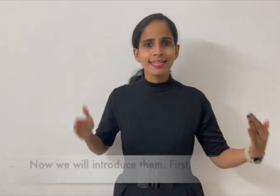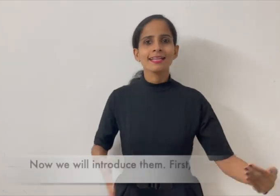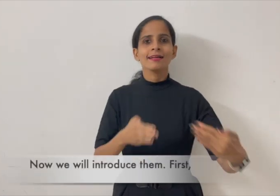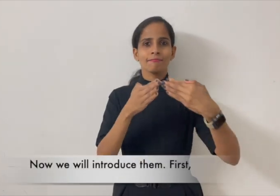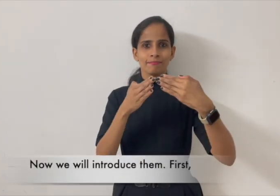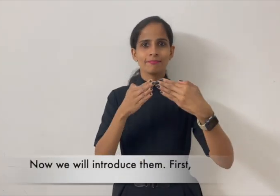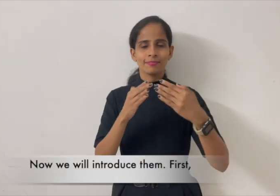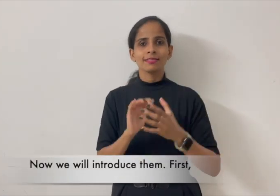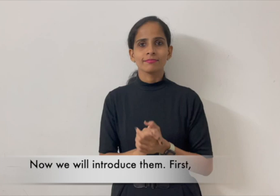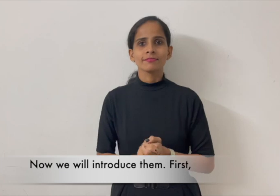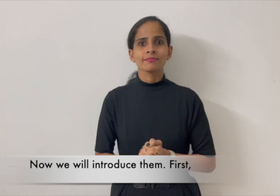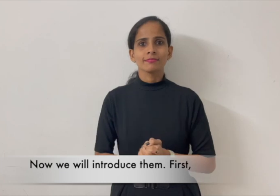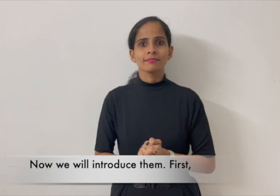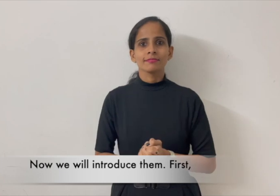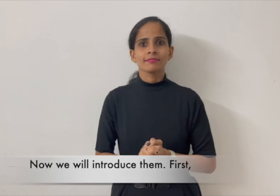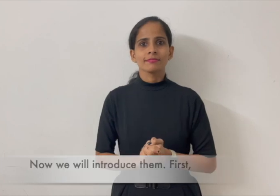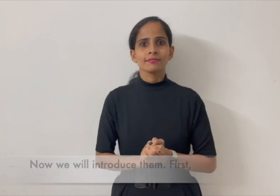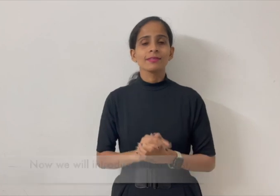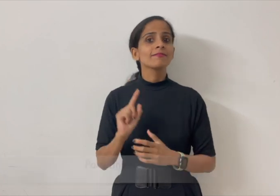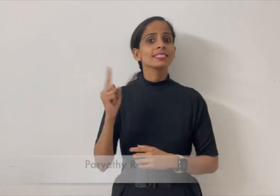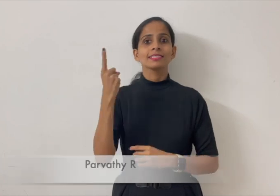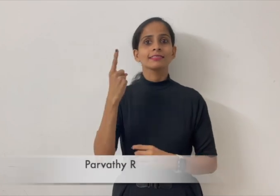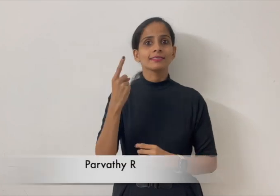Now we will introduce them. First,